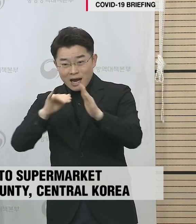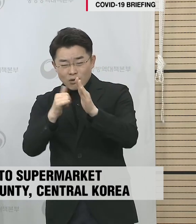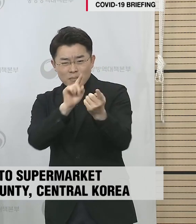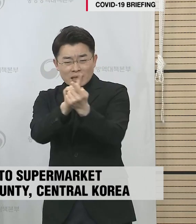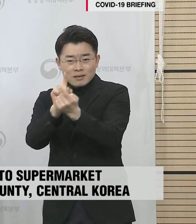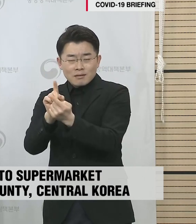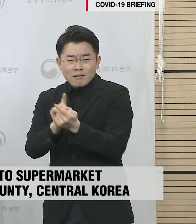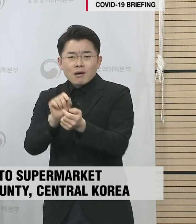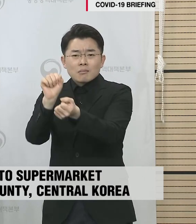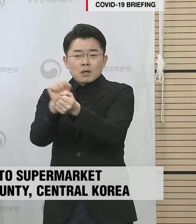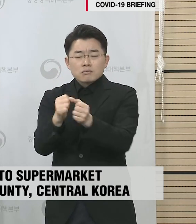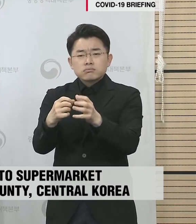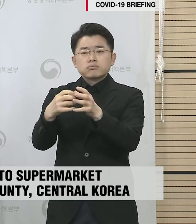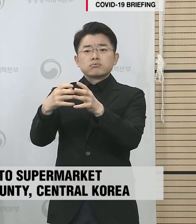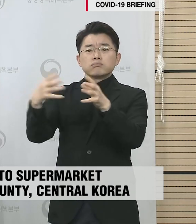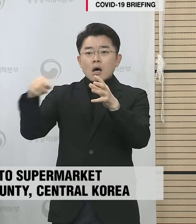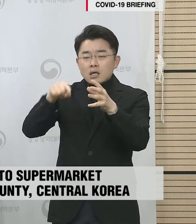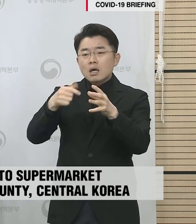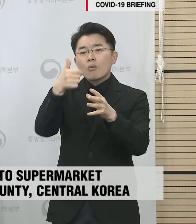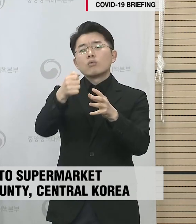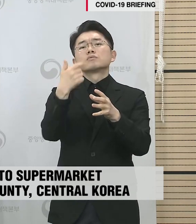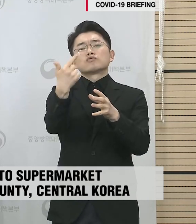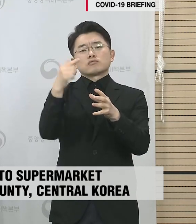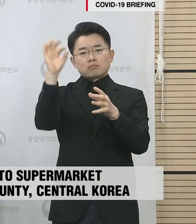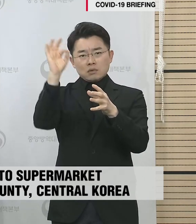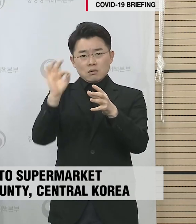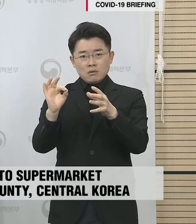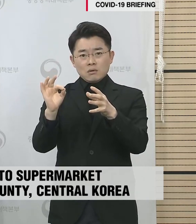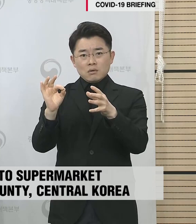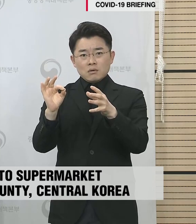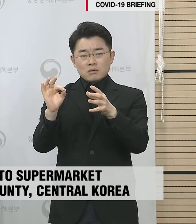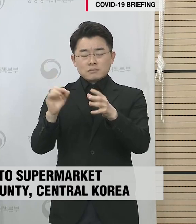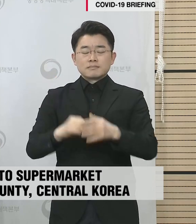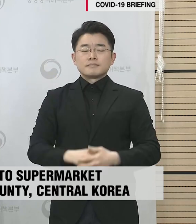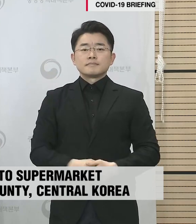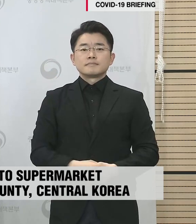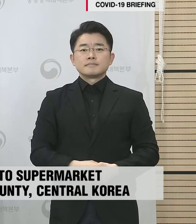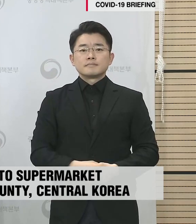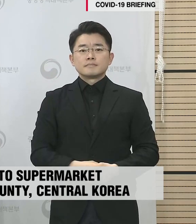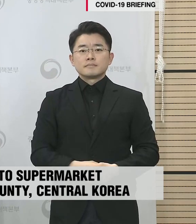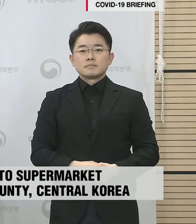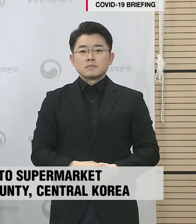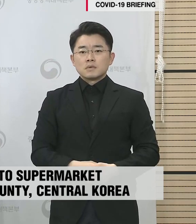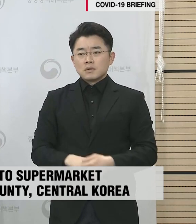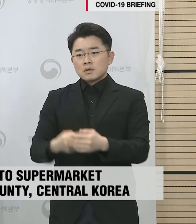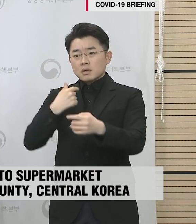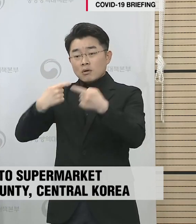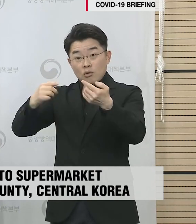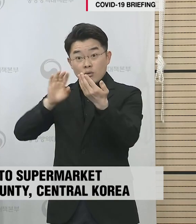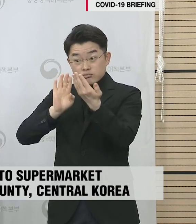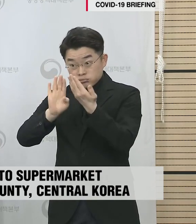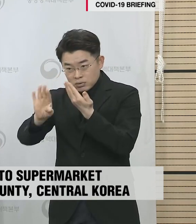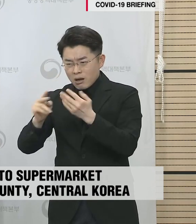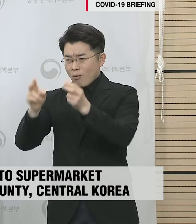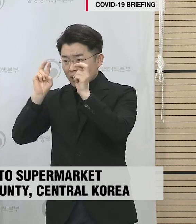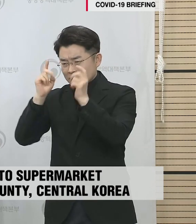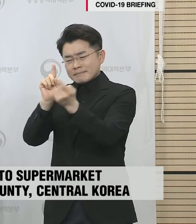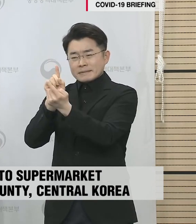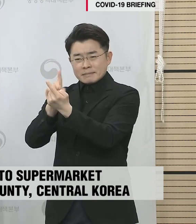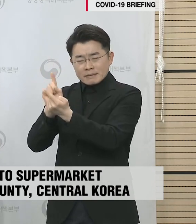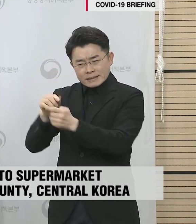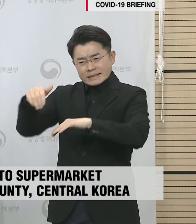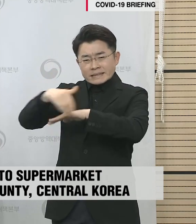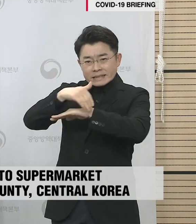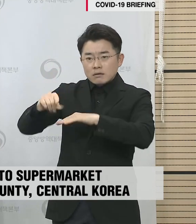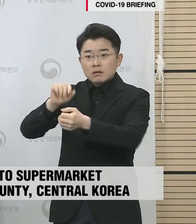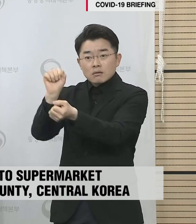twofold from early February, and we see that a majority of the cases, about 56% of them, were related